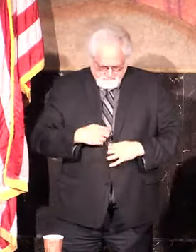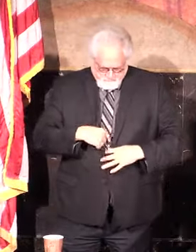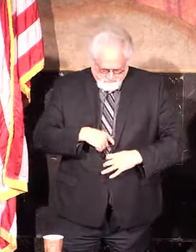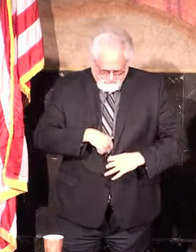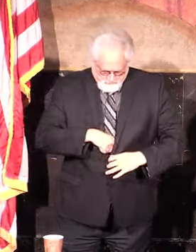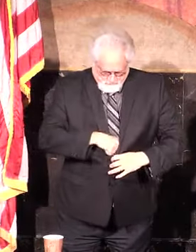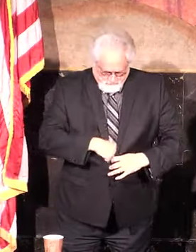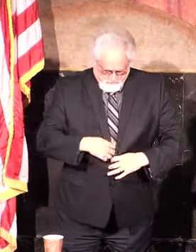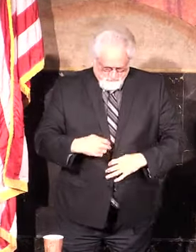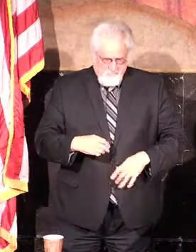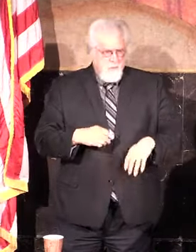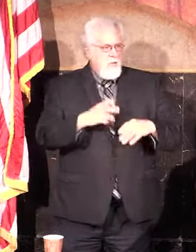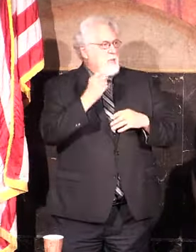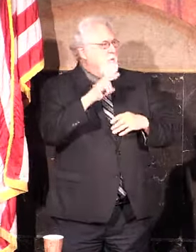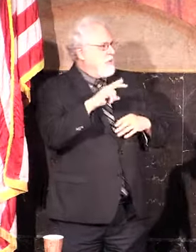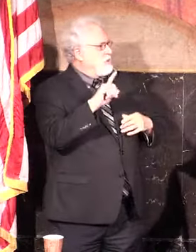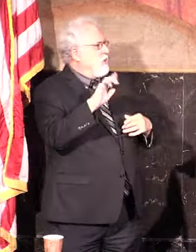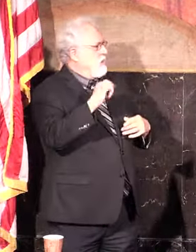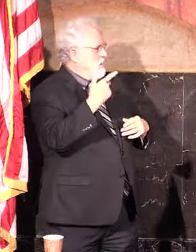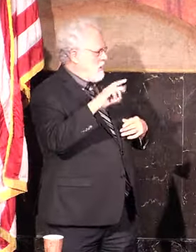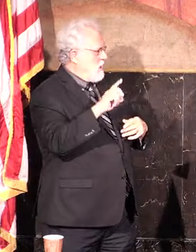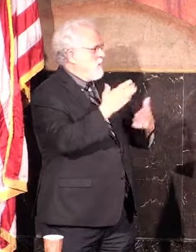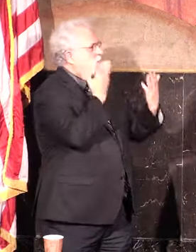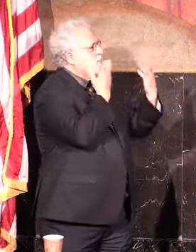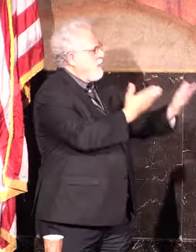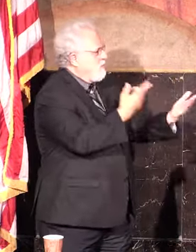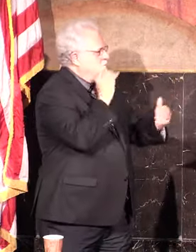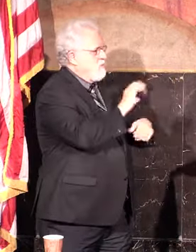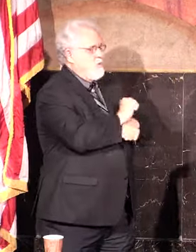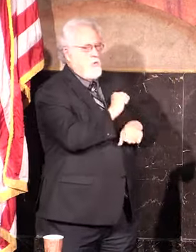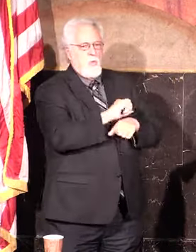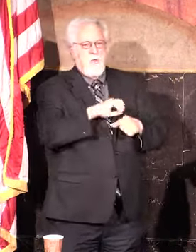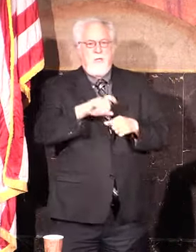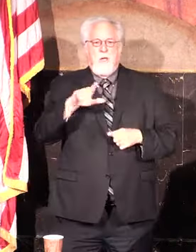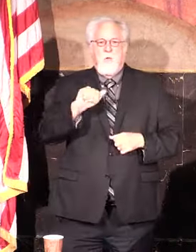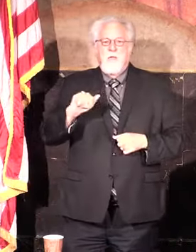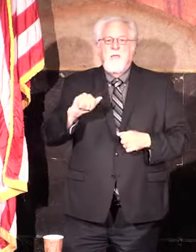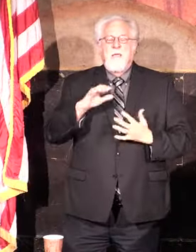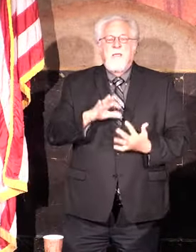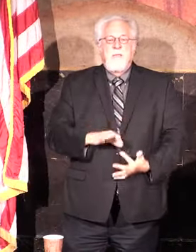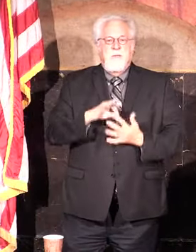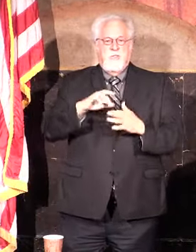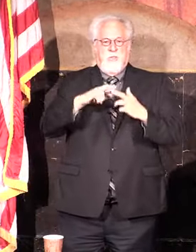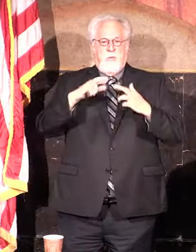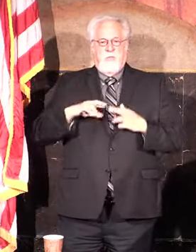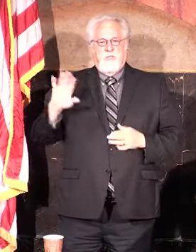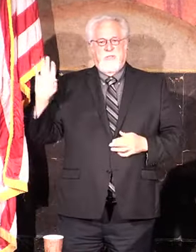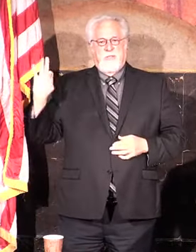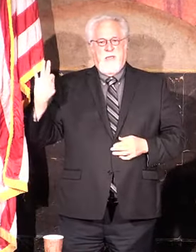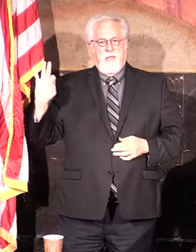Dr. Lagarde, thank you very much for your work here in the state of Louisiana, particularly in Region 9.